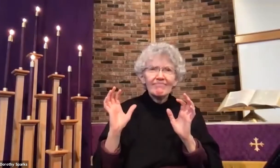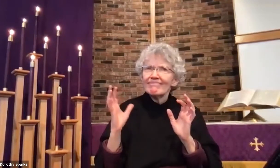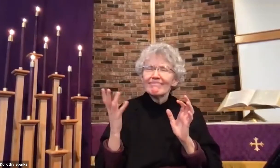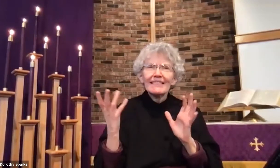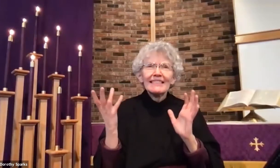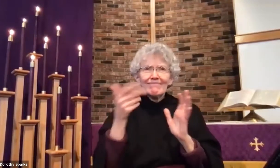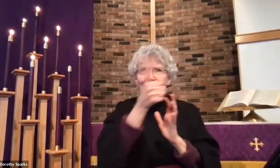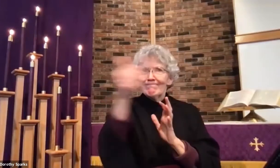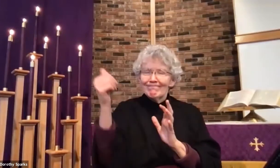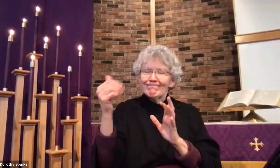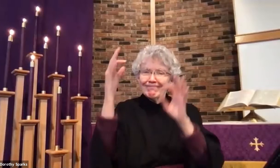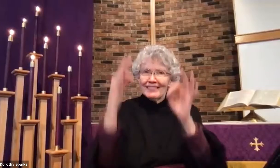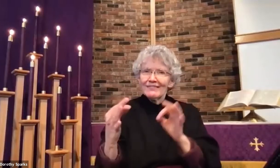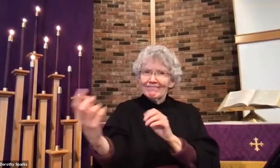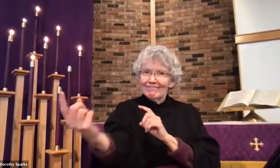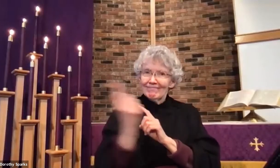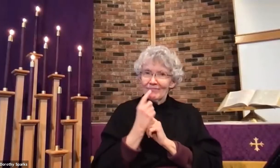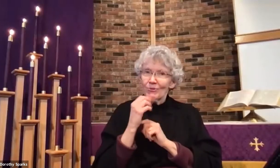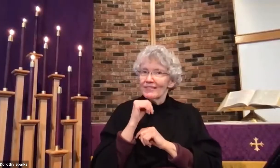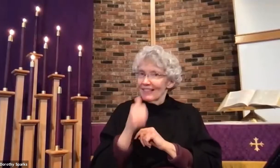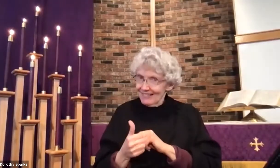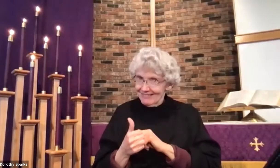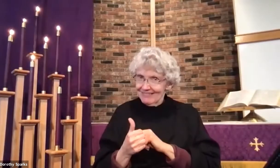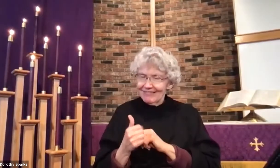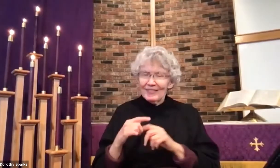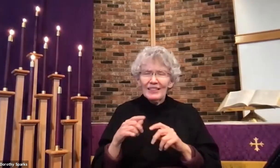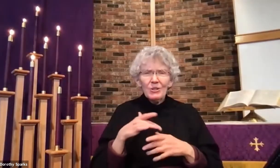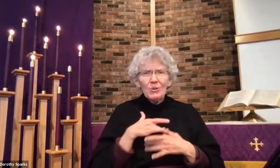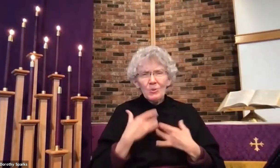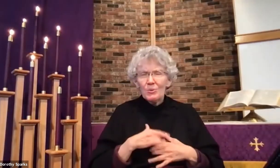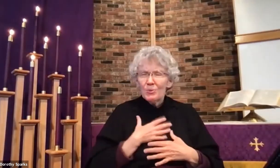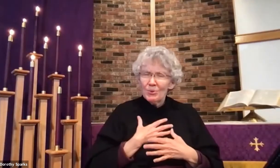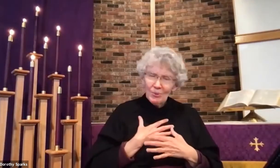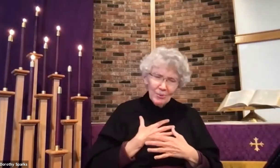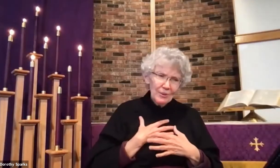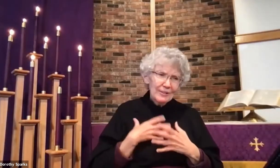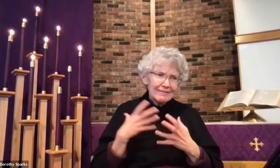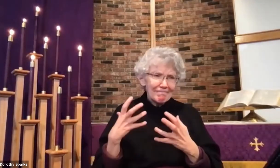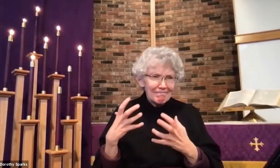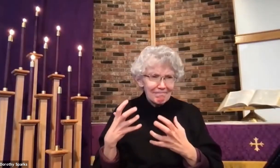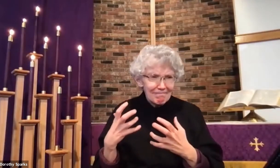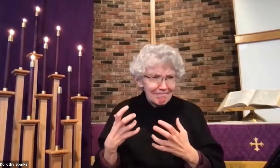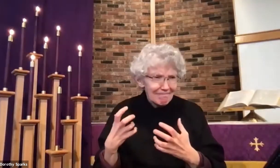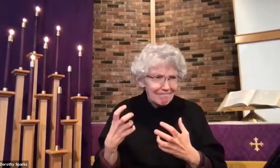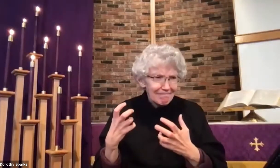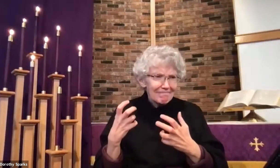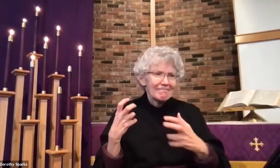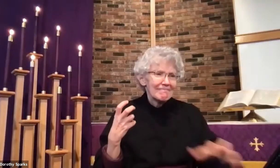because he knew he could not force people to believe or to accept him.